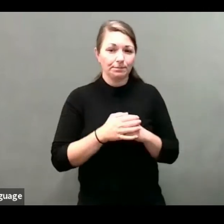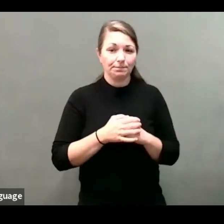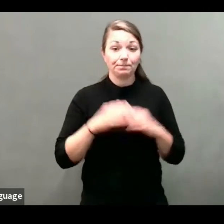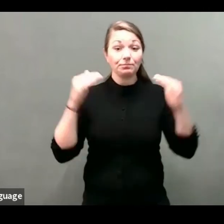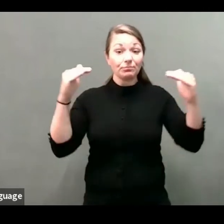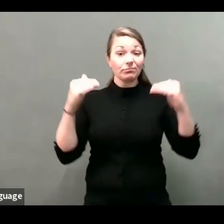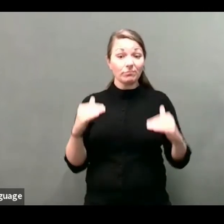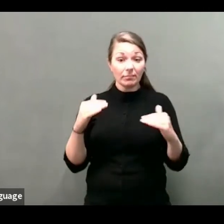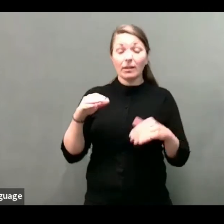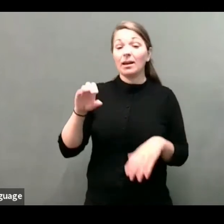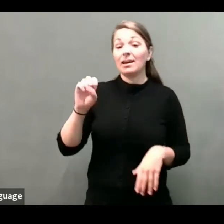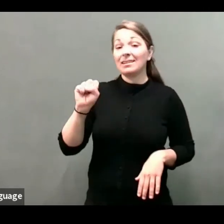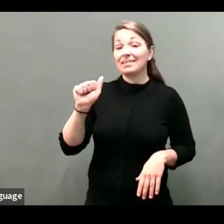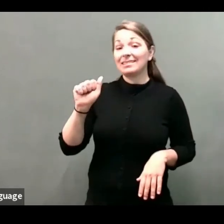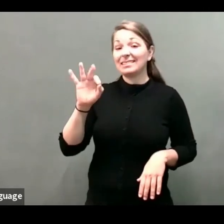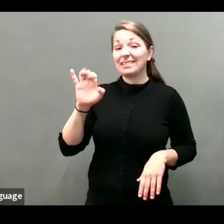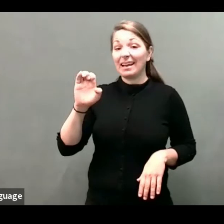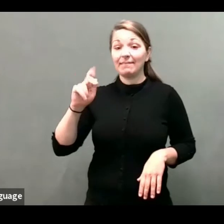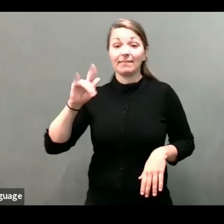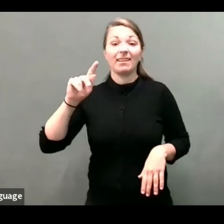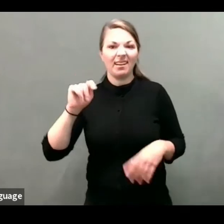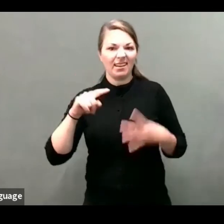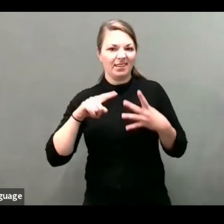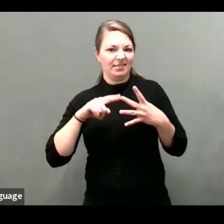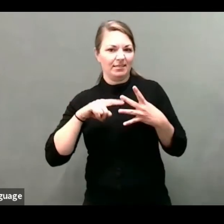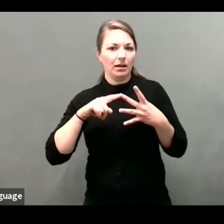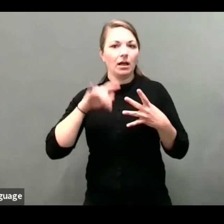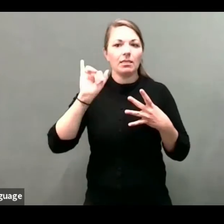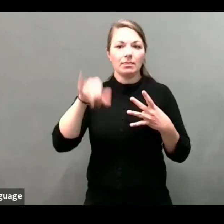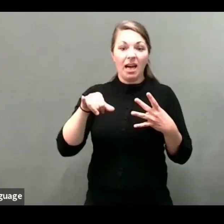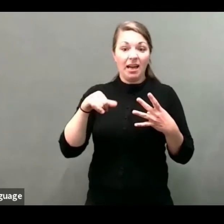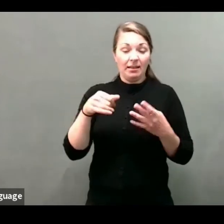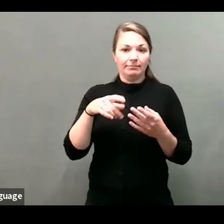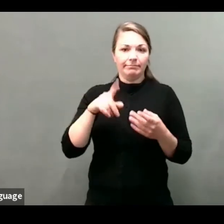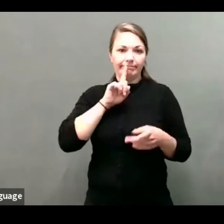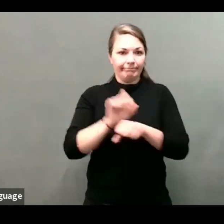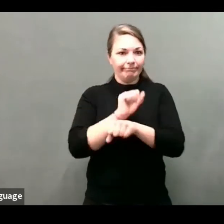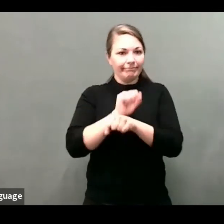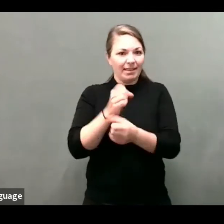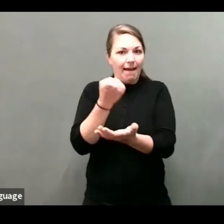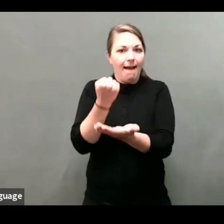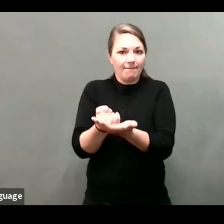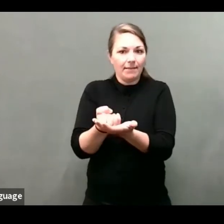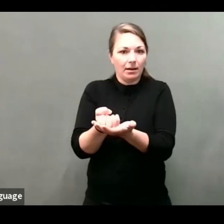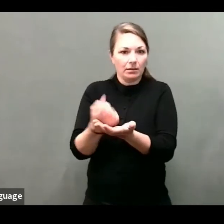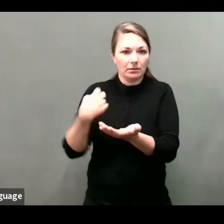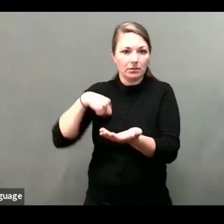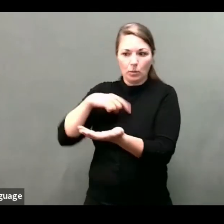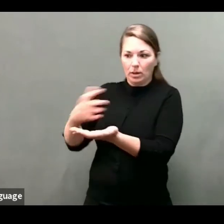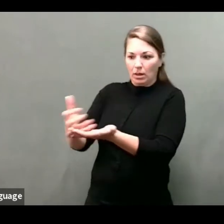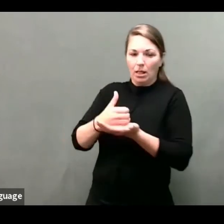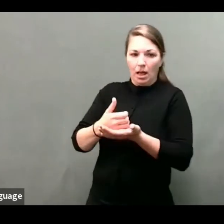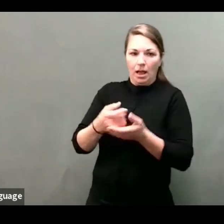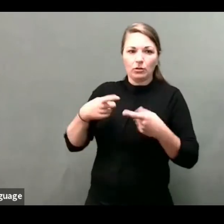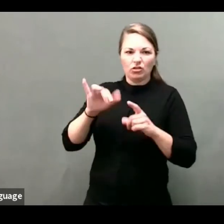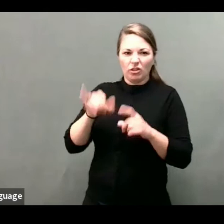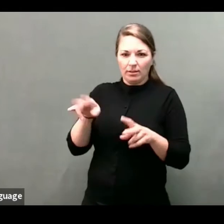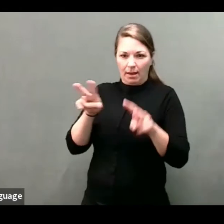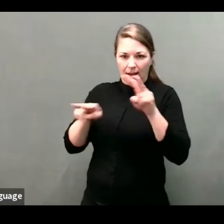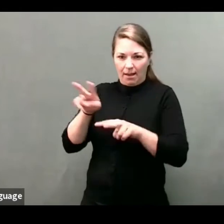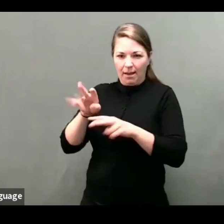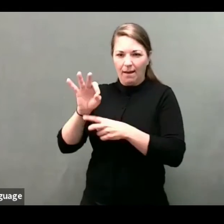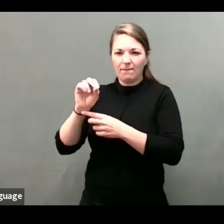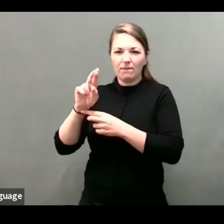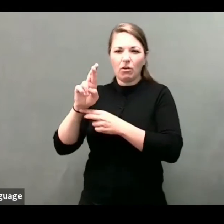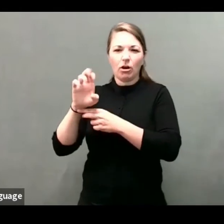to when we're referring to the evidence, the physical evidence that's collected during a medical forensic exam. And it stands for a